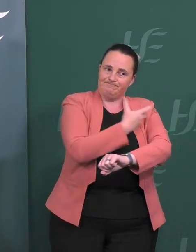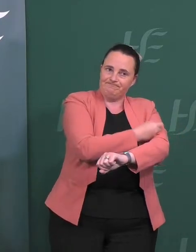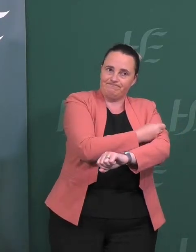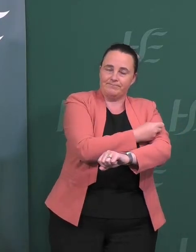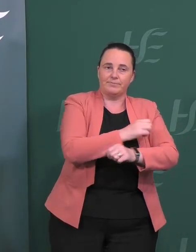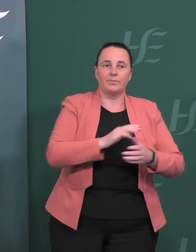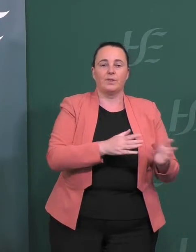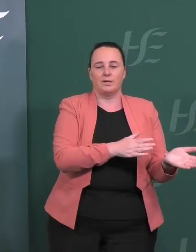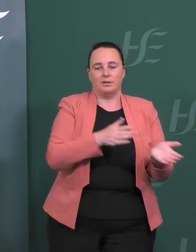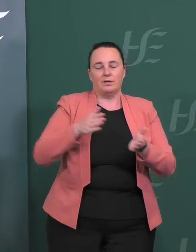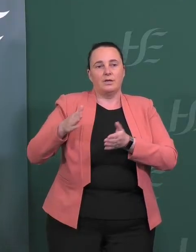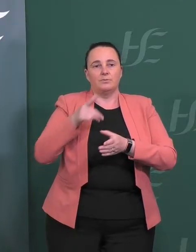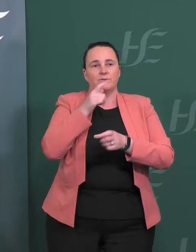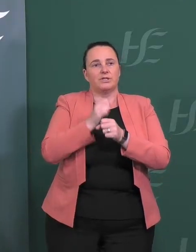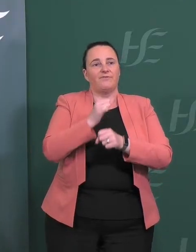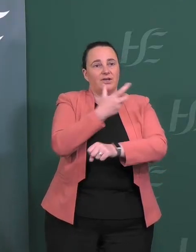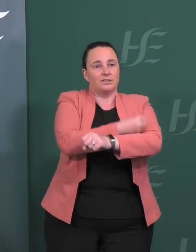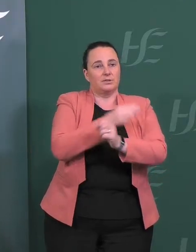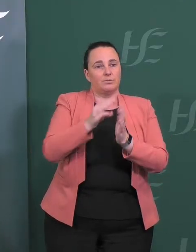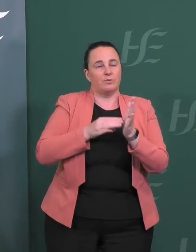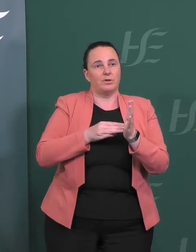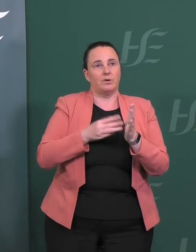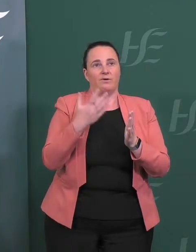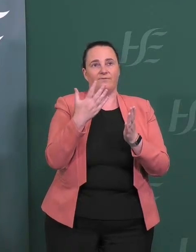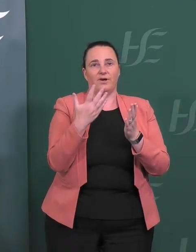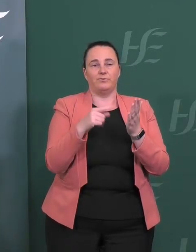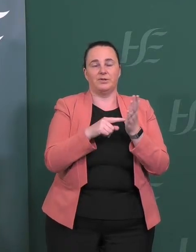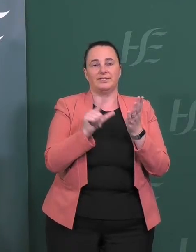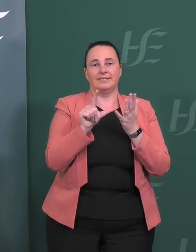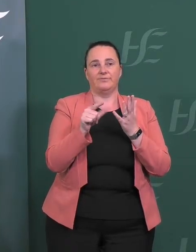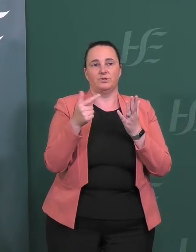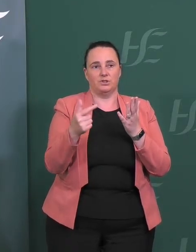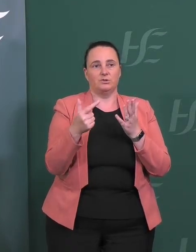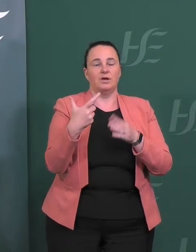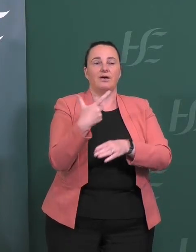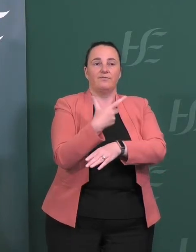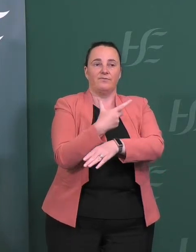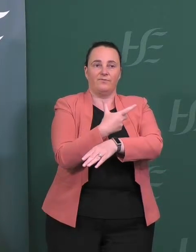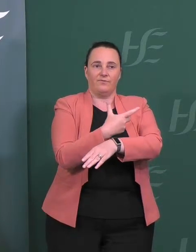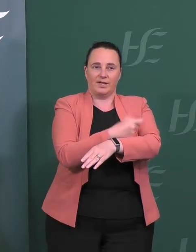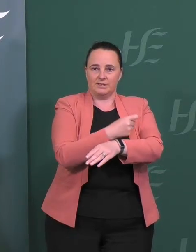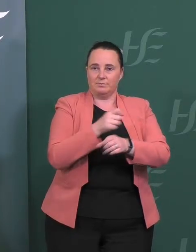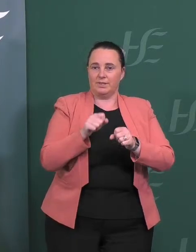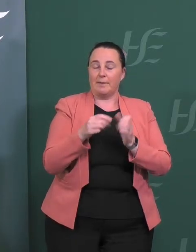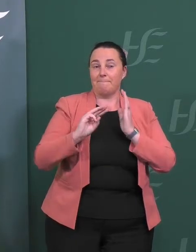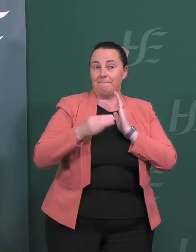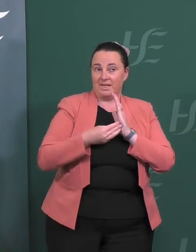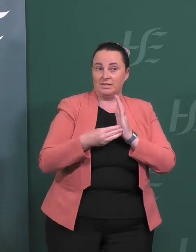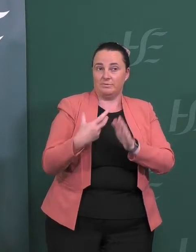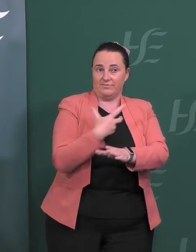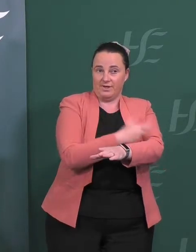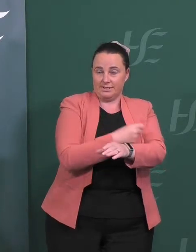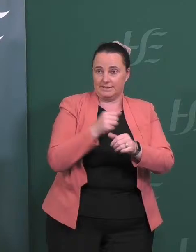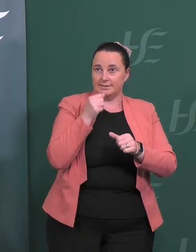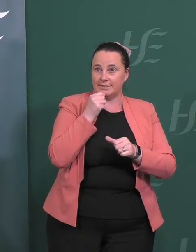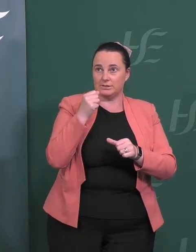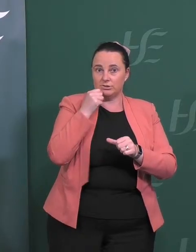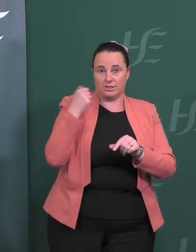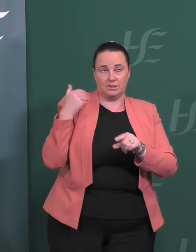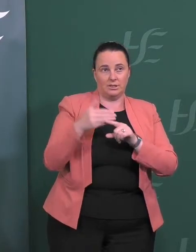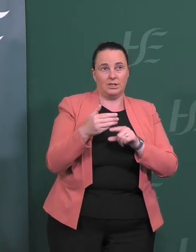Just on our vaccination programme, now over 5.72 million vaccines administered up to yesterday evening.